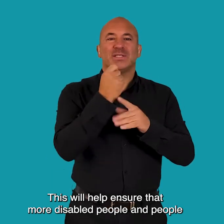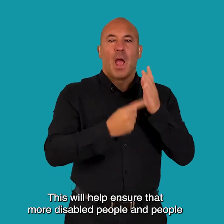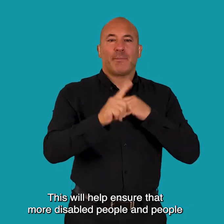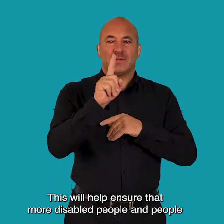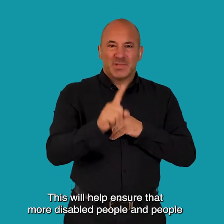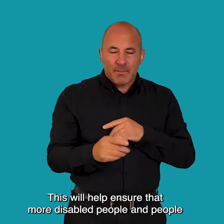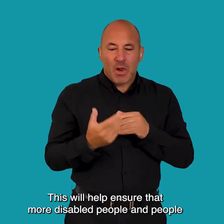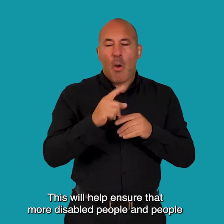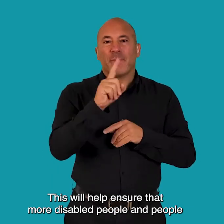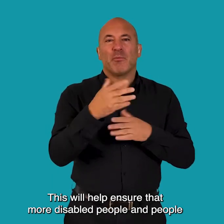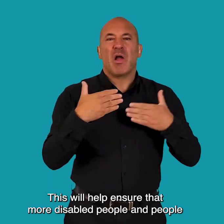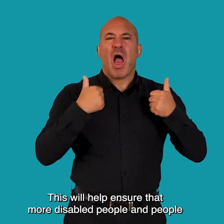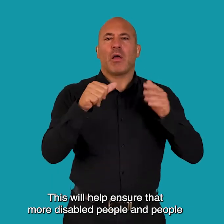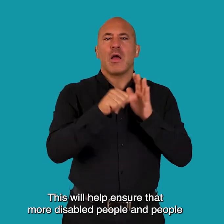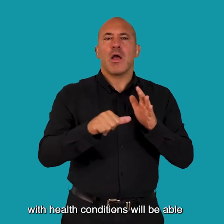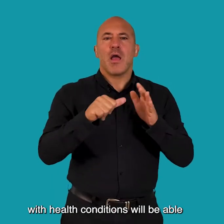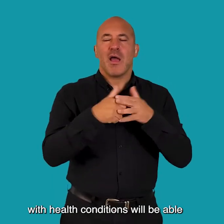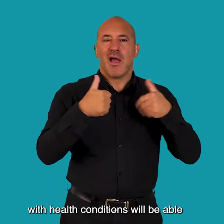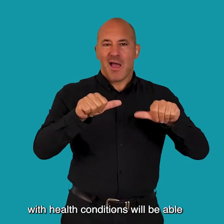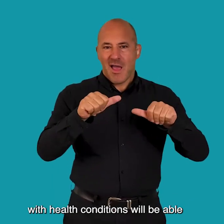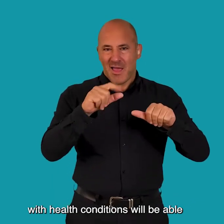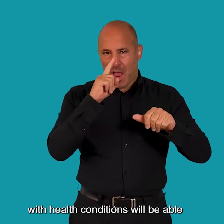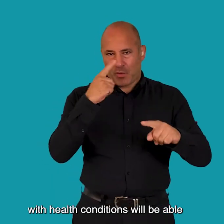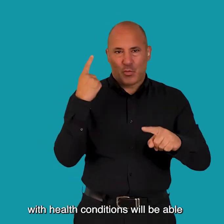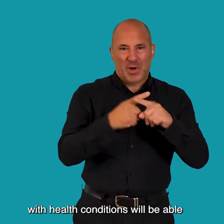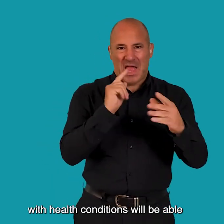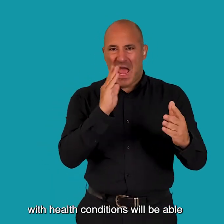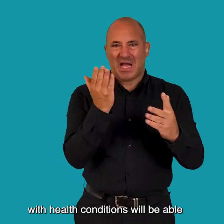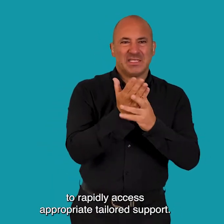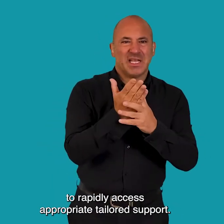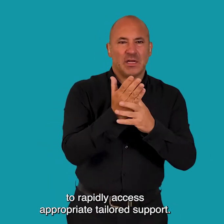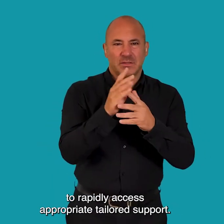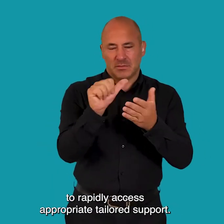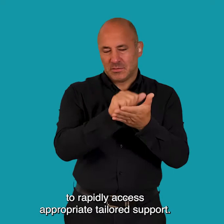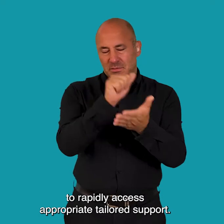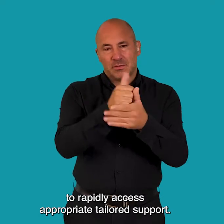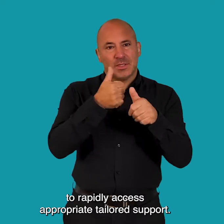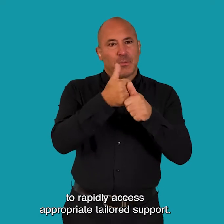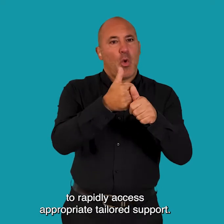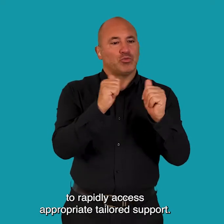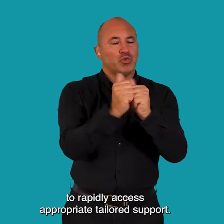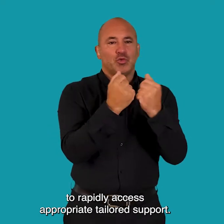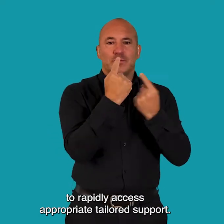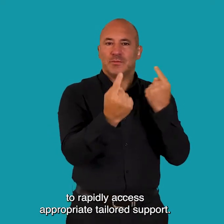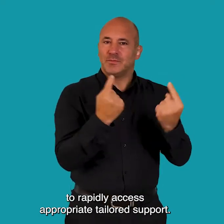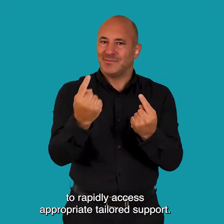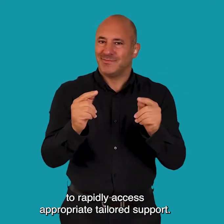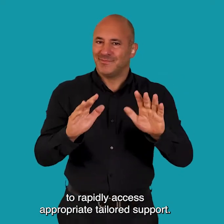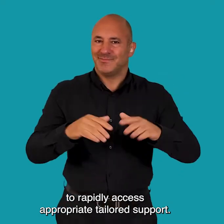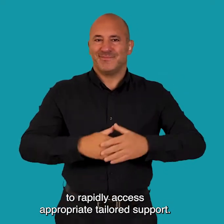more disabled people and people with health conditions will be able to rapidly access appropriate tailored support.